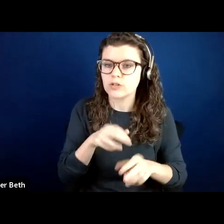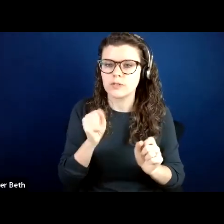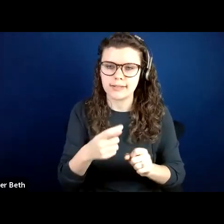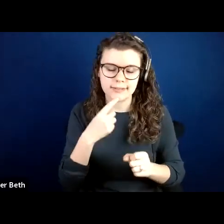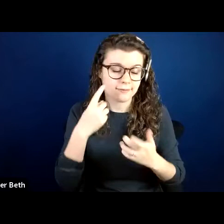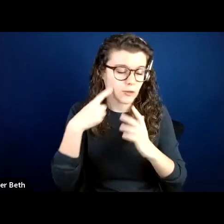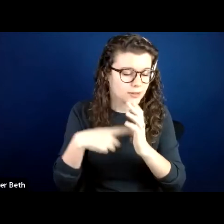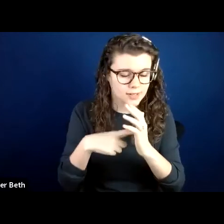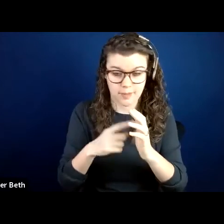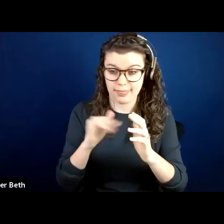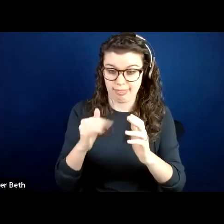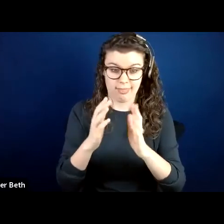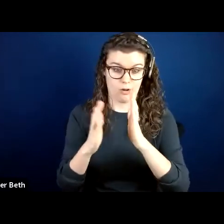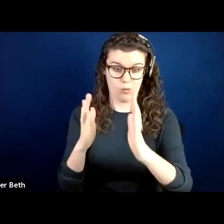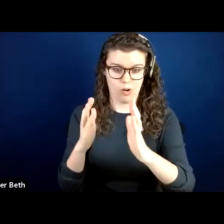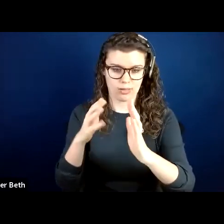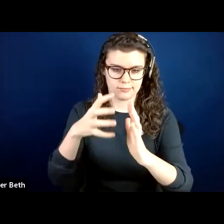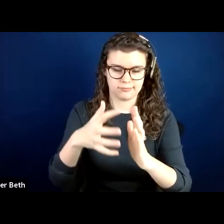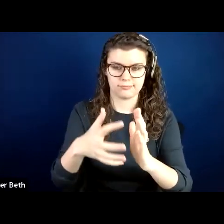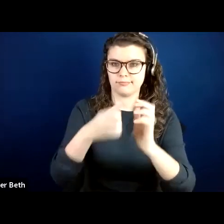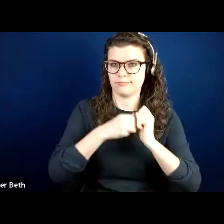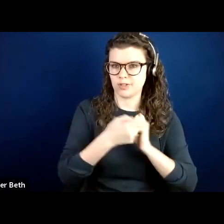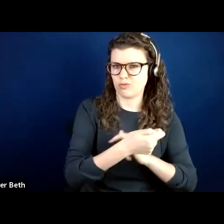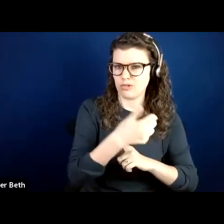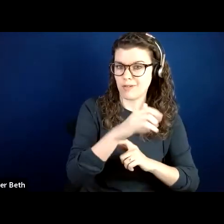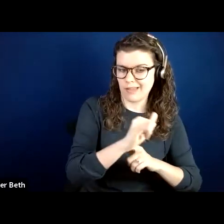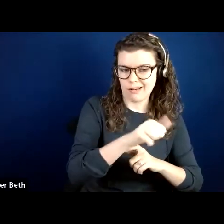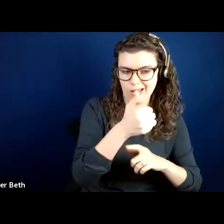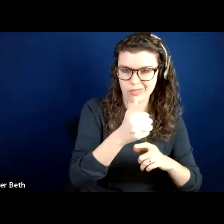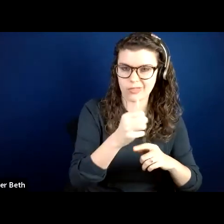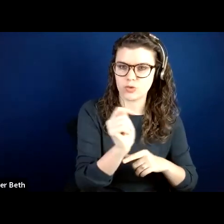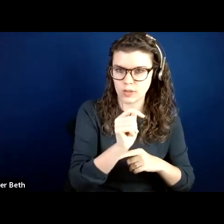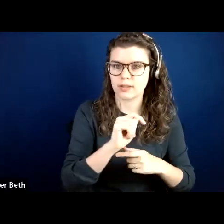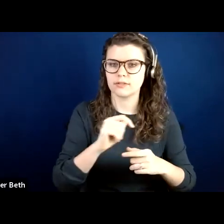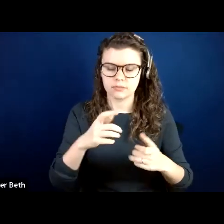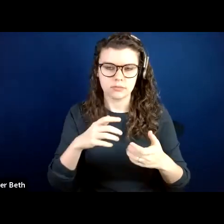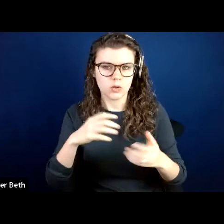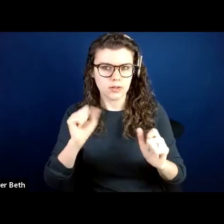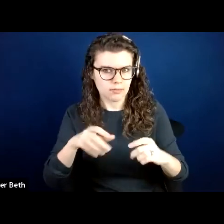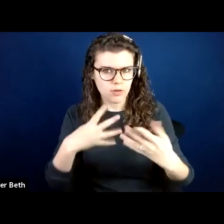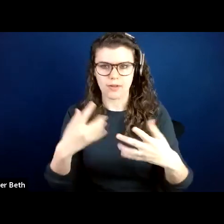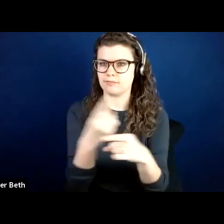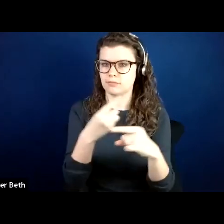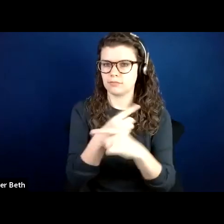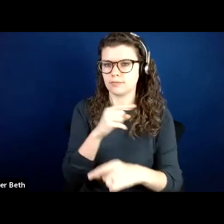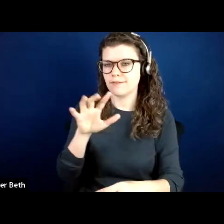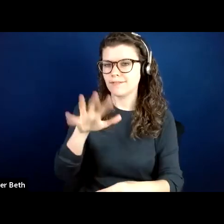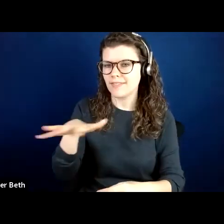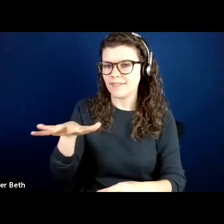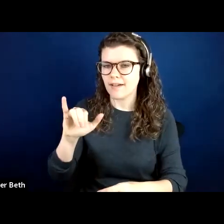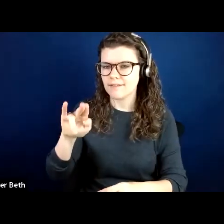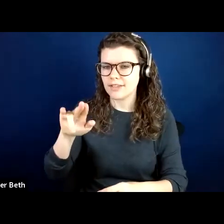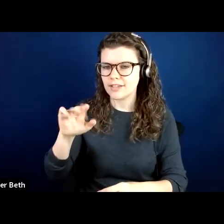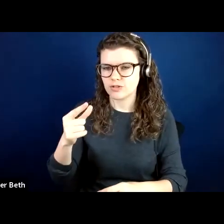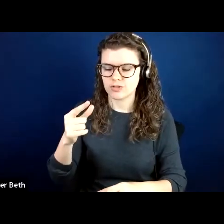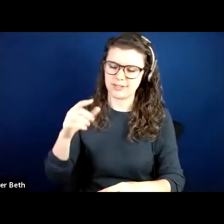second toilet to create the required 56 by 60 inch clear space for an accessible stall, and also